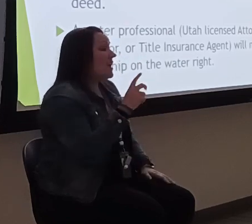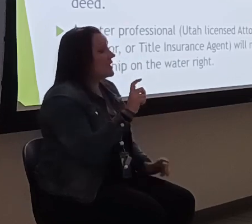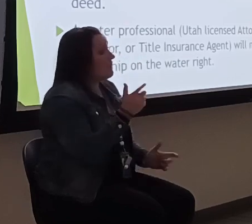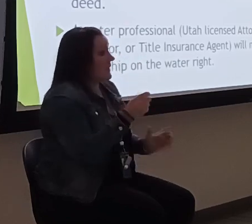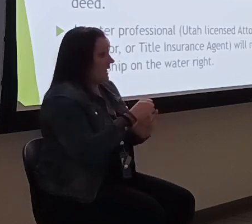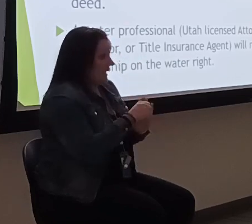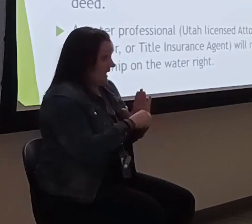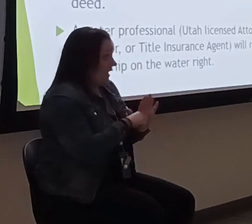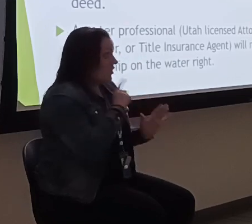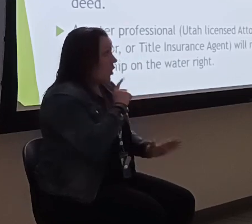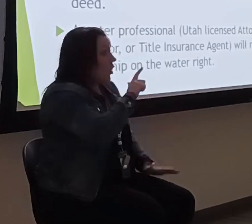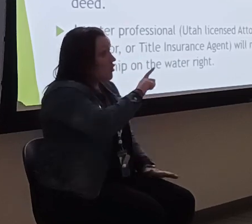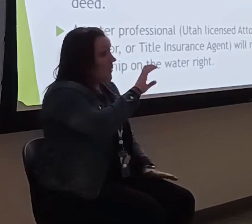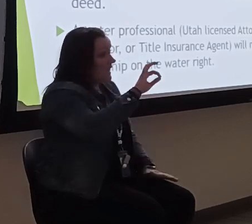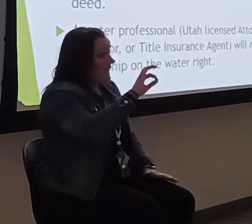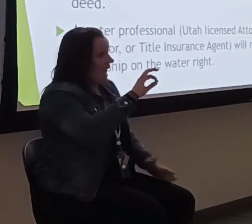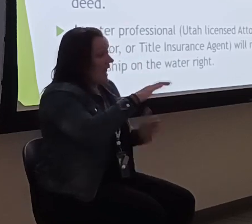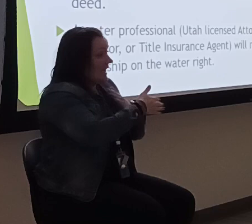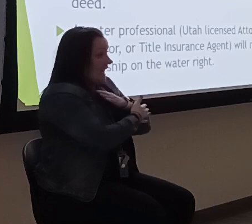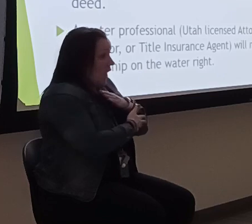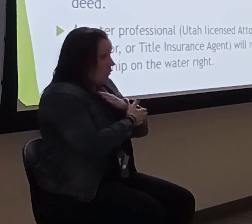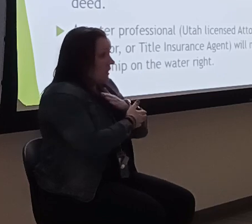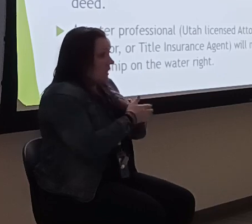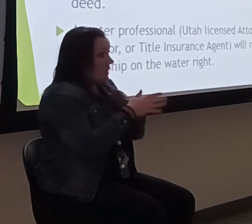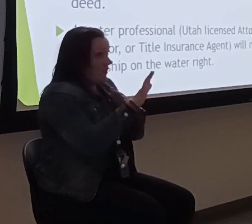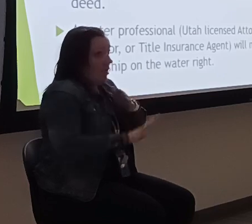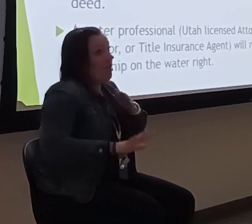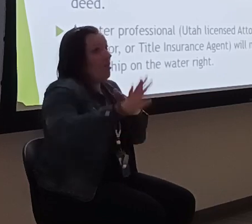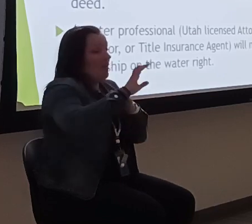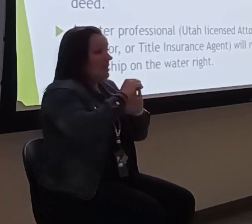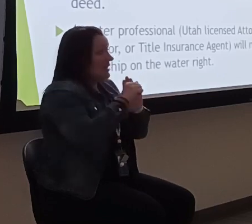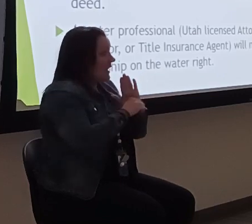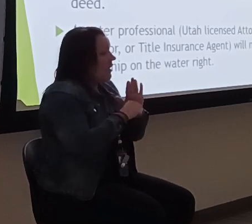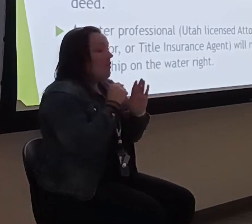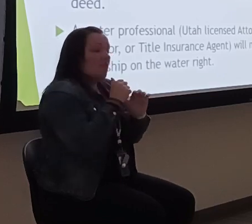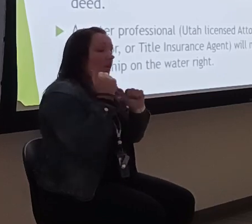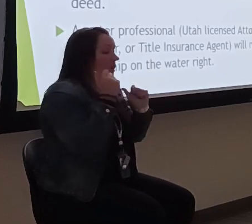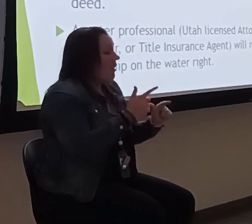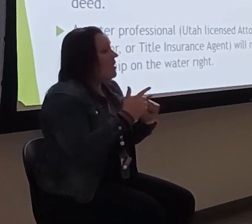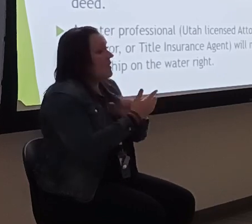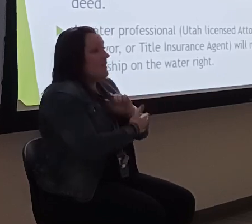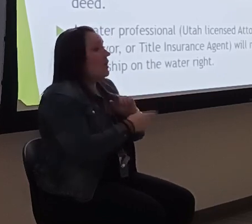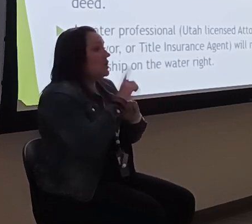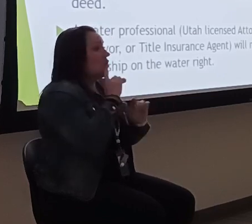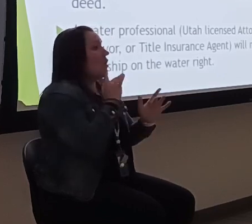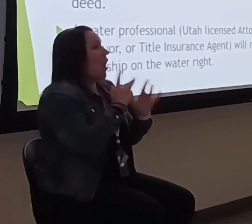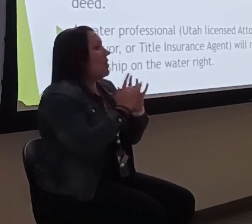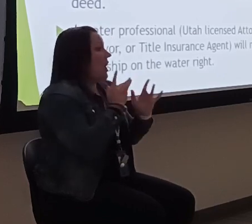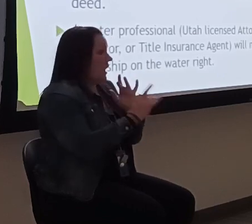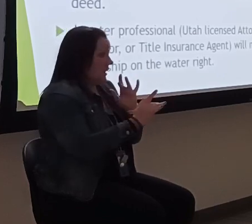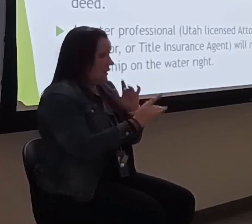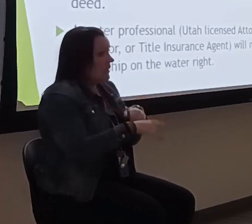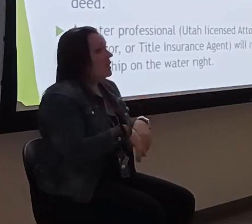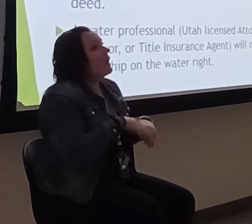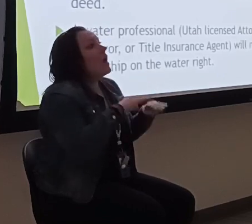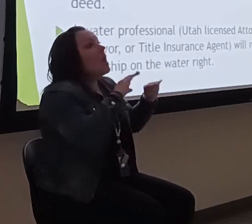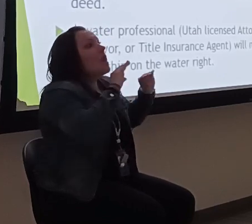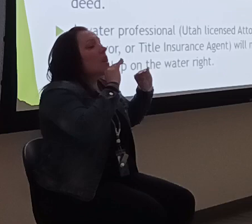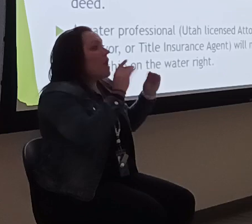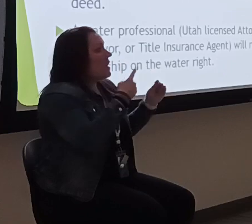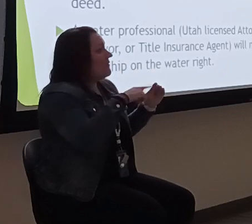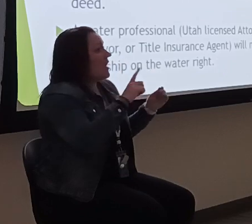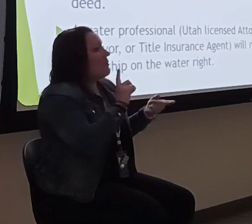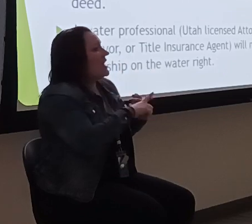There's 29 counties throughout the state. Not all of the counties are online, and none of the counties,